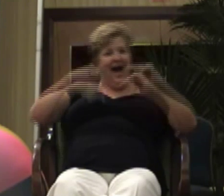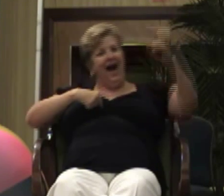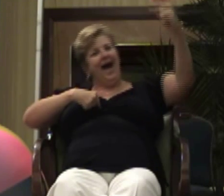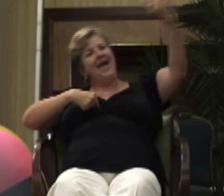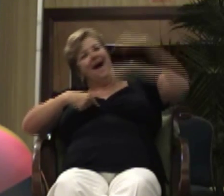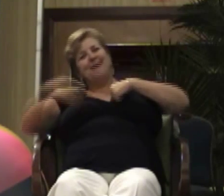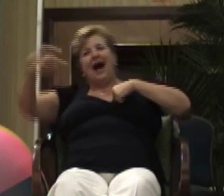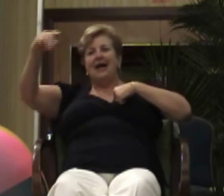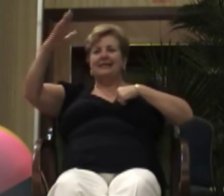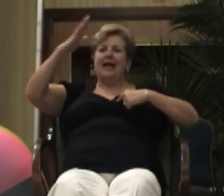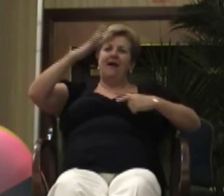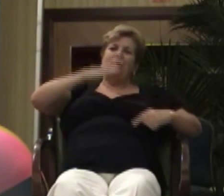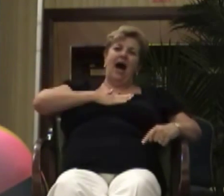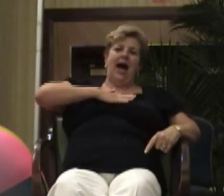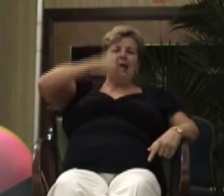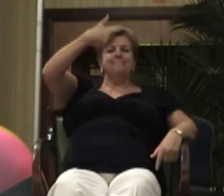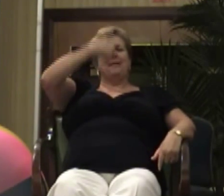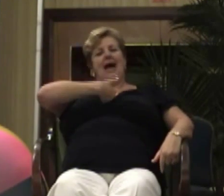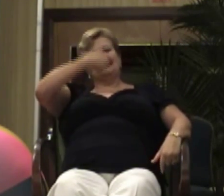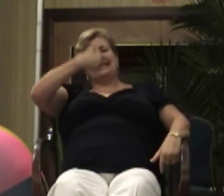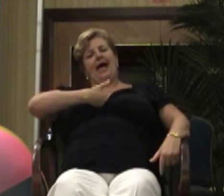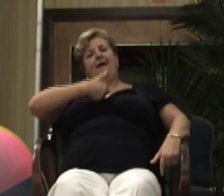I, myself, and me.